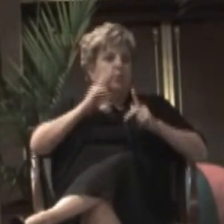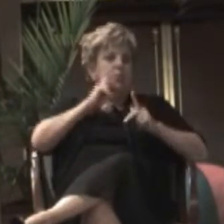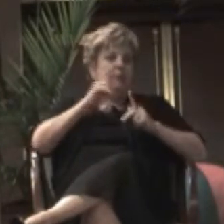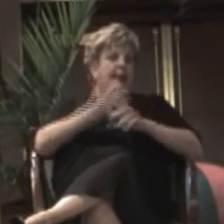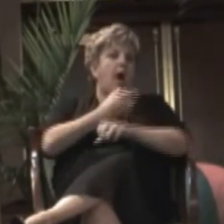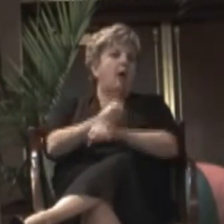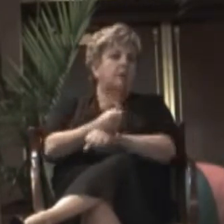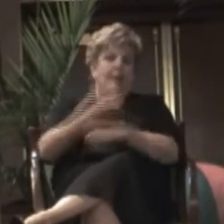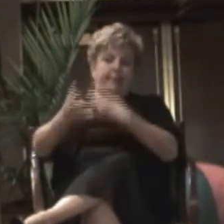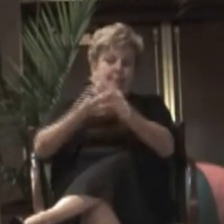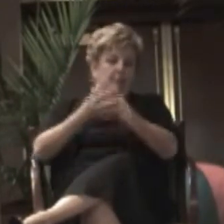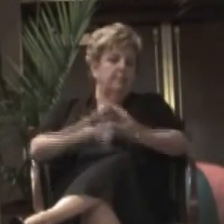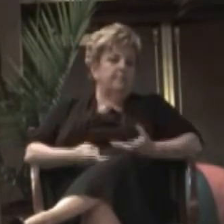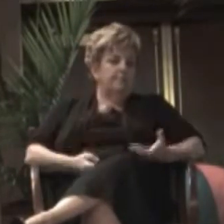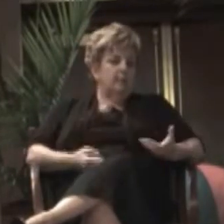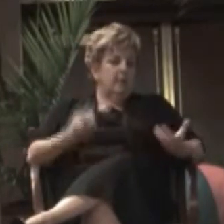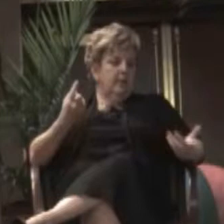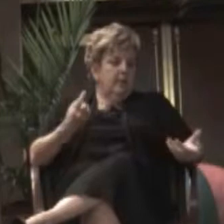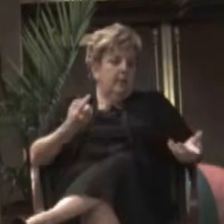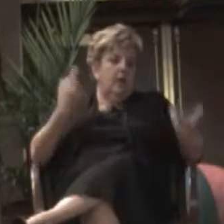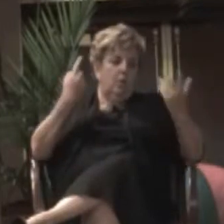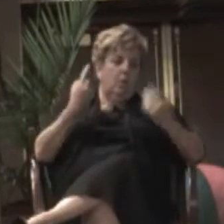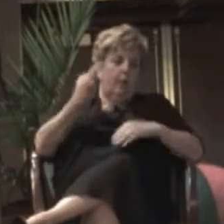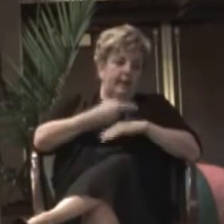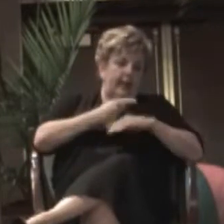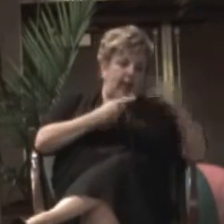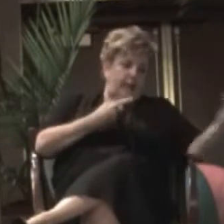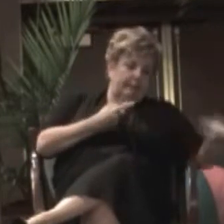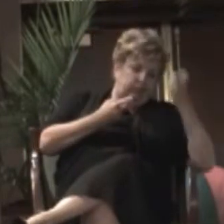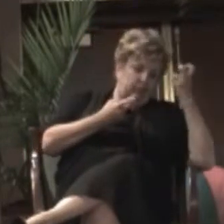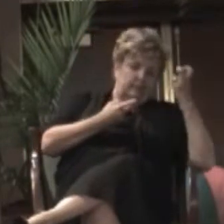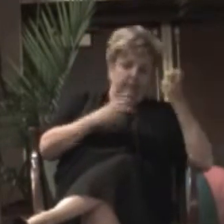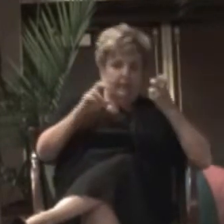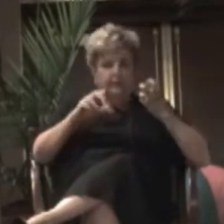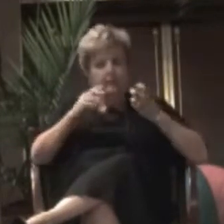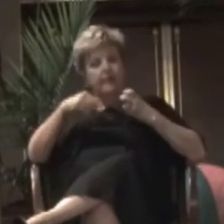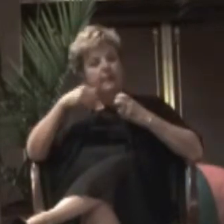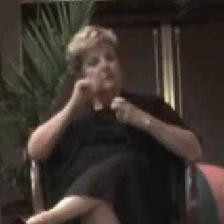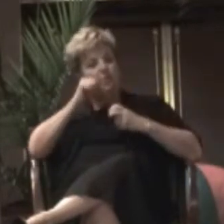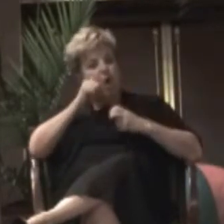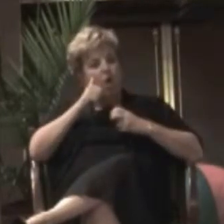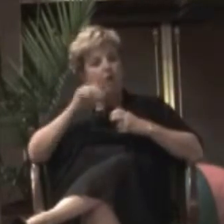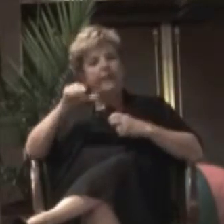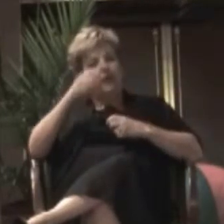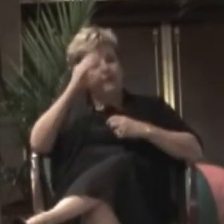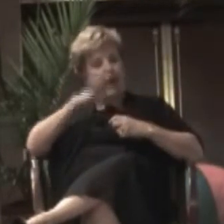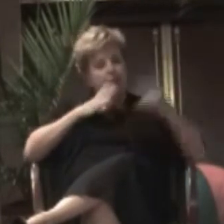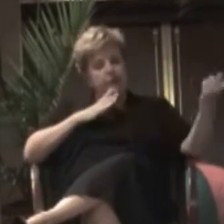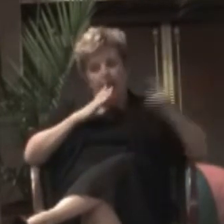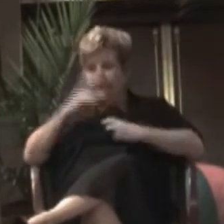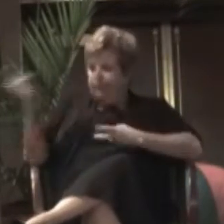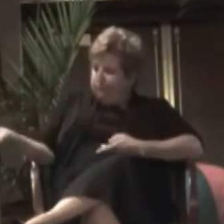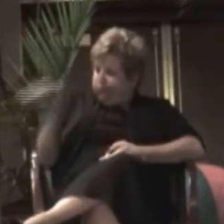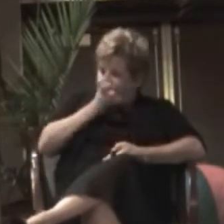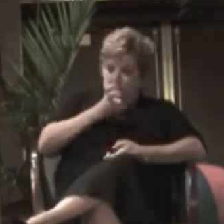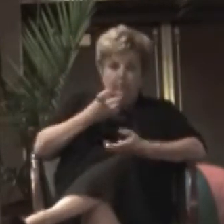the friskiest, the next day the other guy is, and that's just the way food chain works. And so that's where I wound up in Flint. And